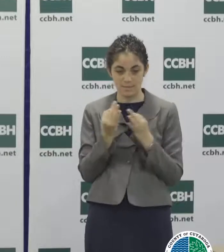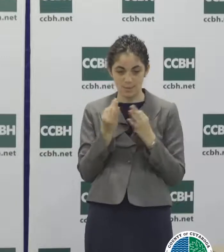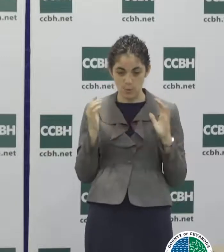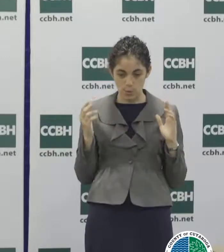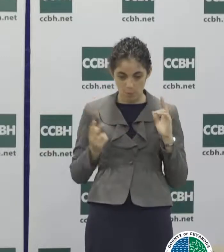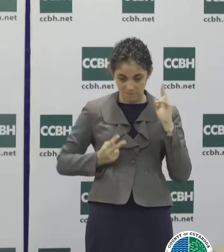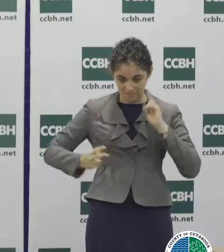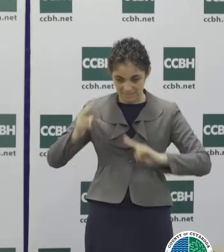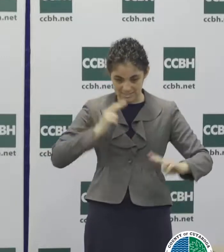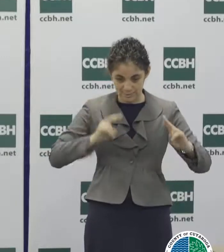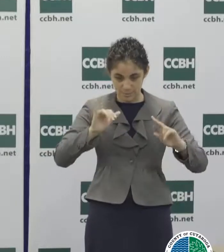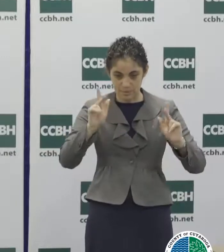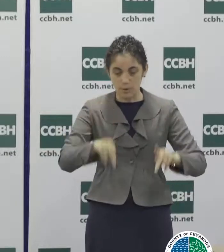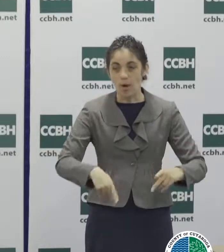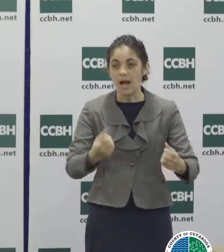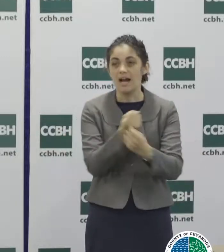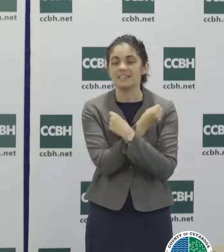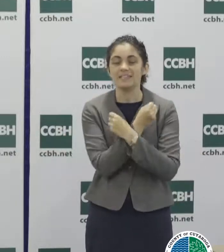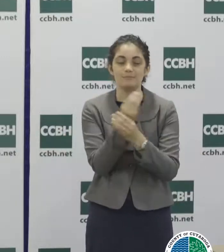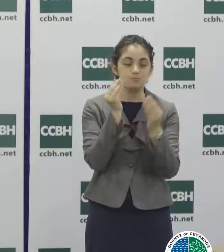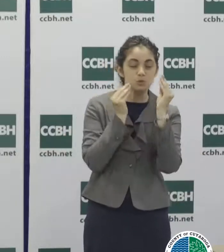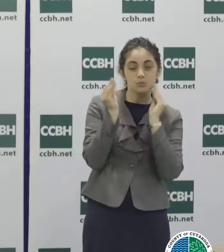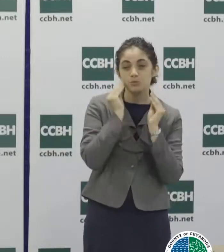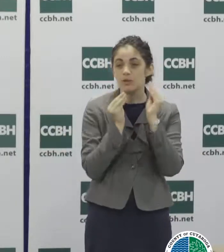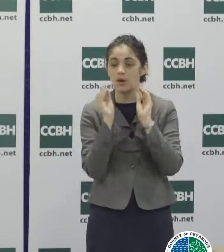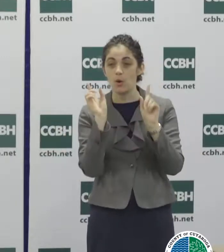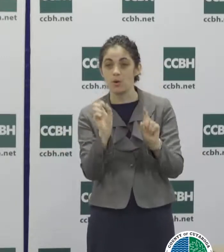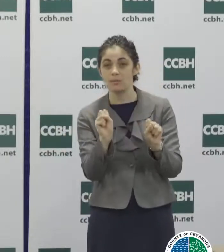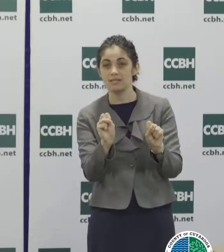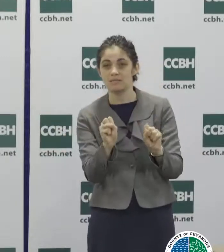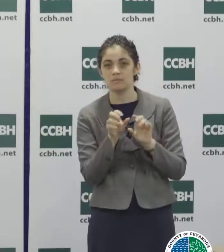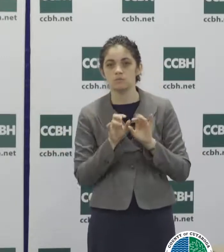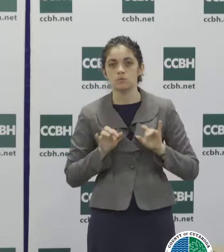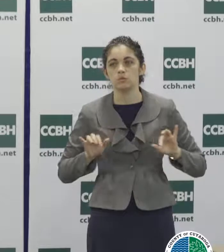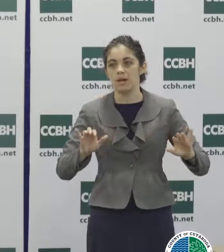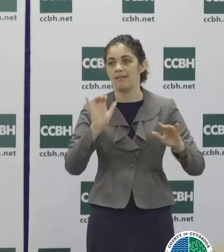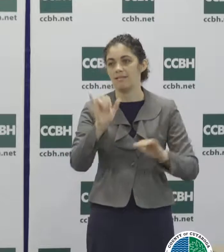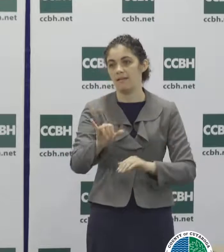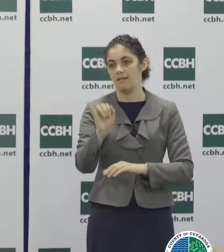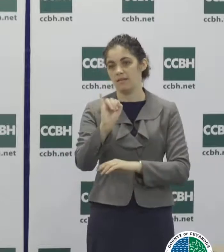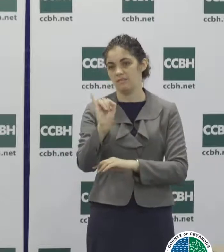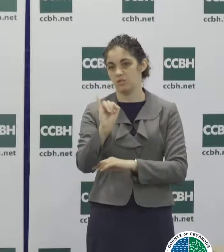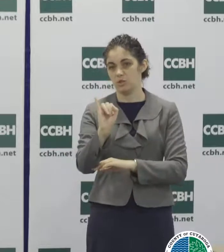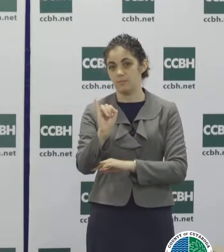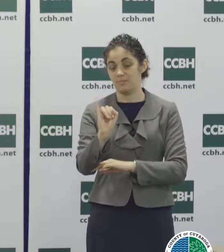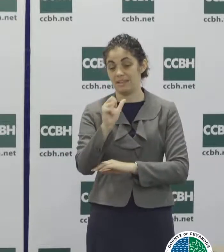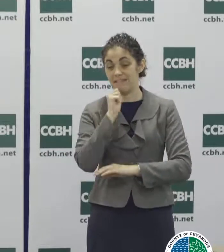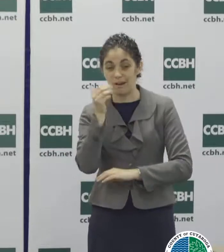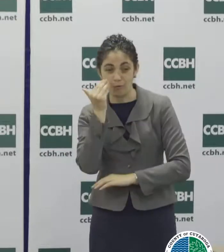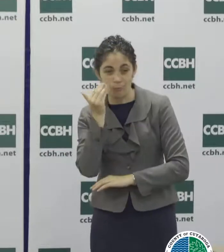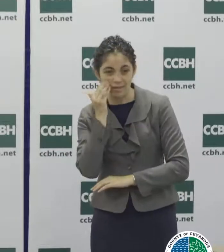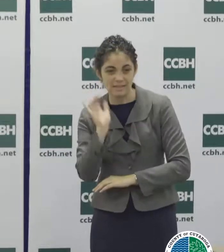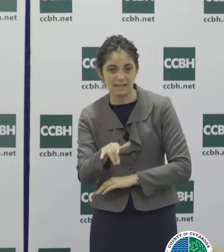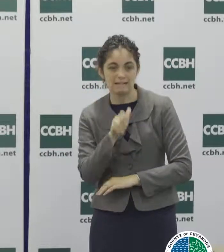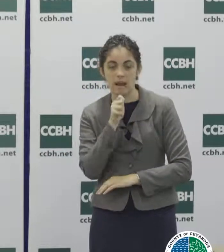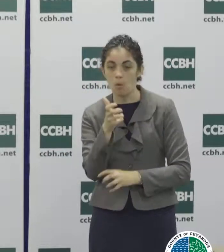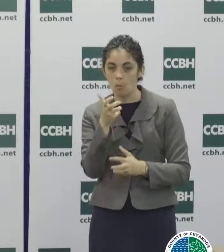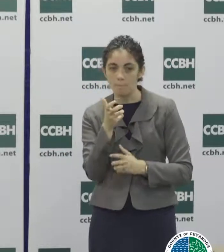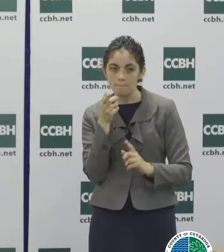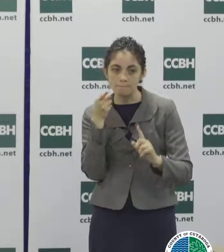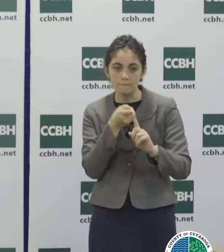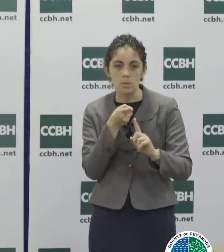members, people hugging, kissing, potentially transmitting the illness unknowingly and